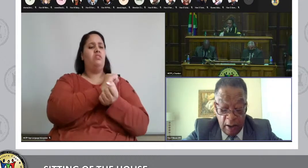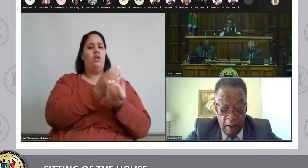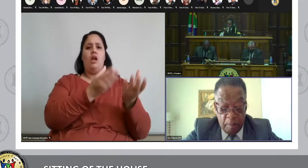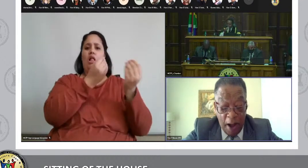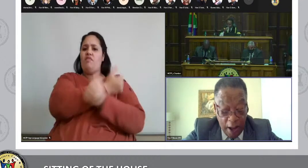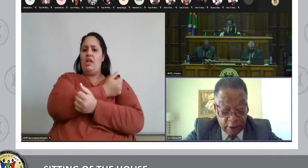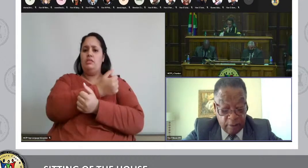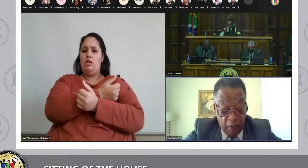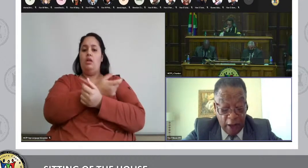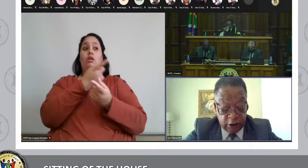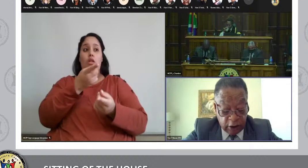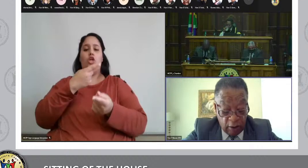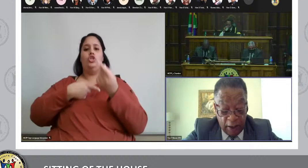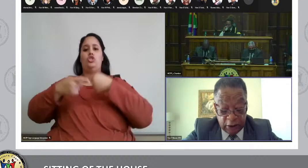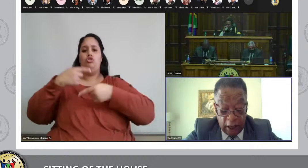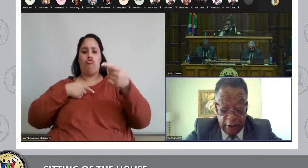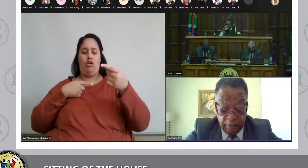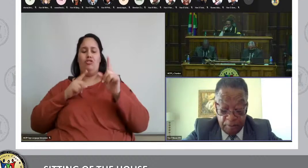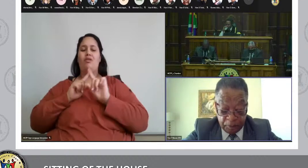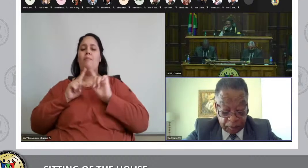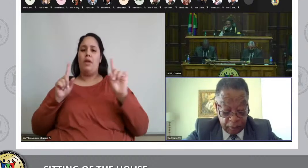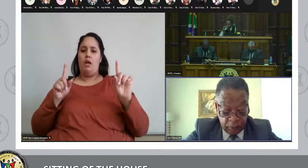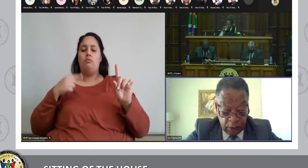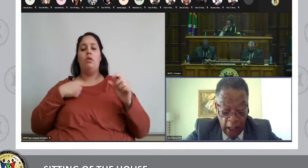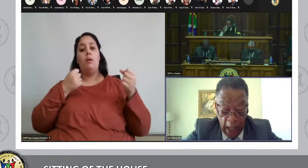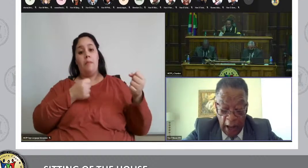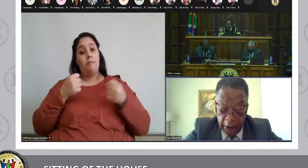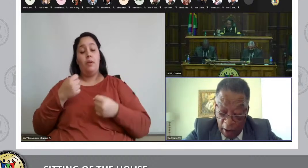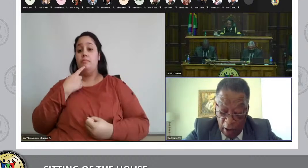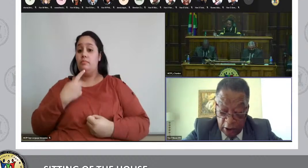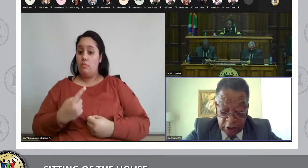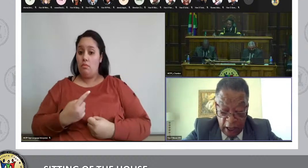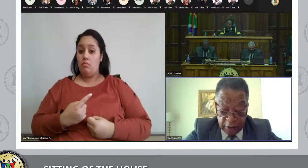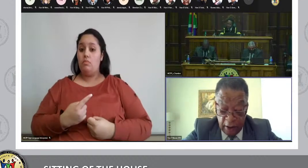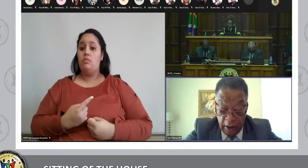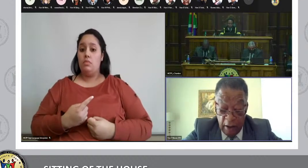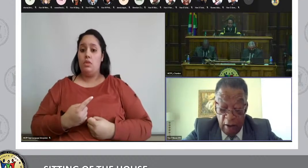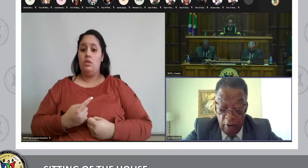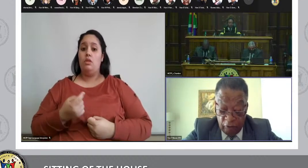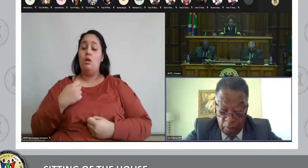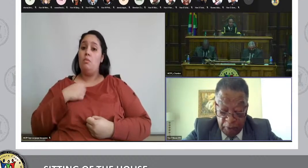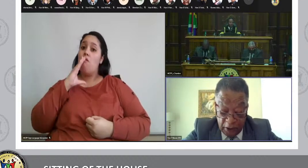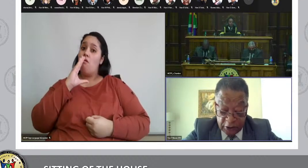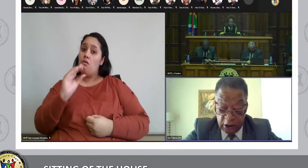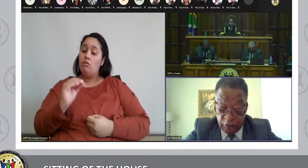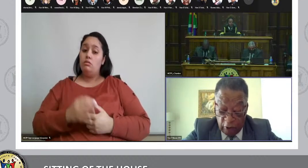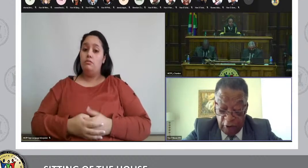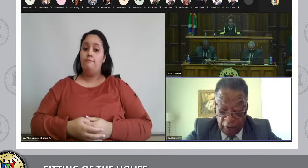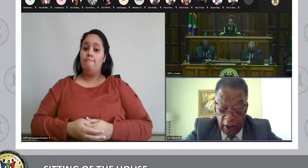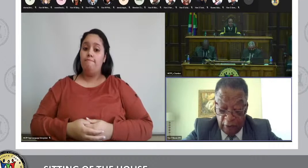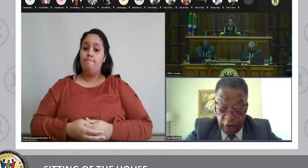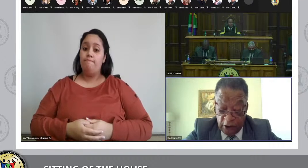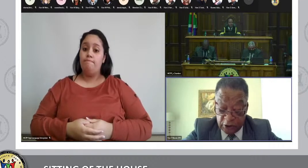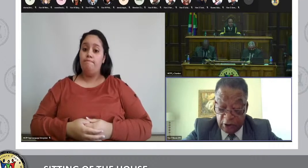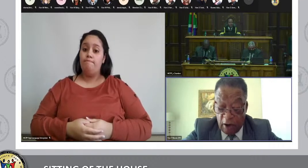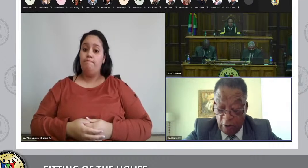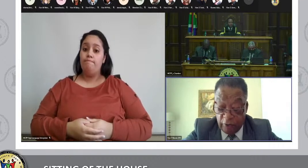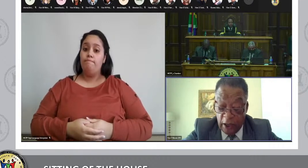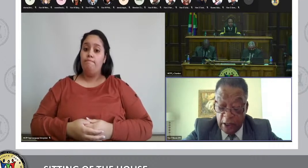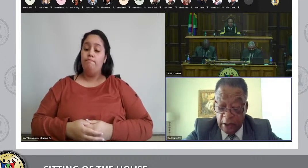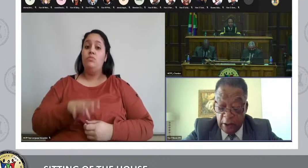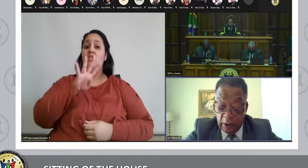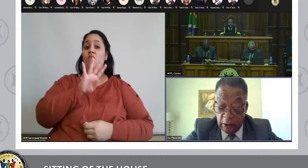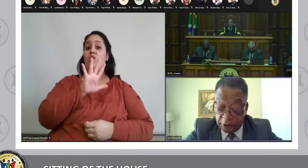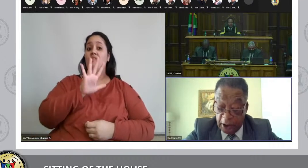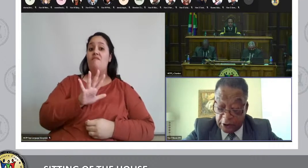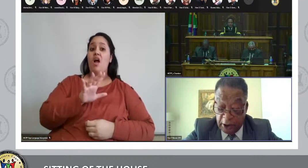changed. But I still maintain, I now ask that persons 45 years and